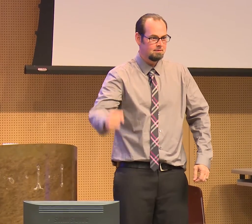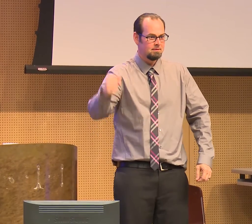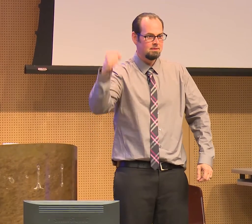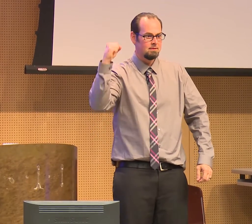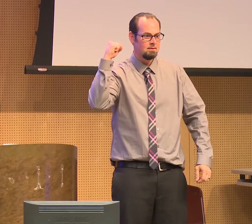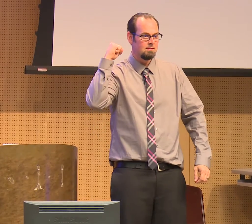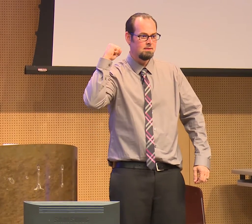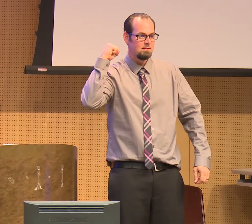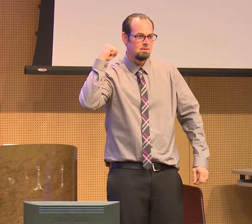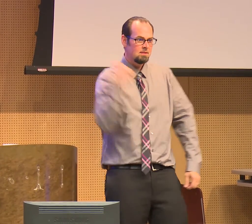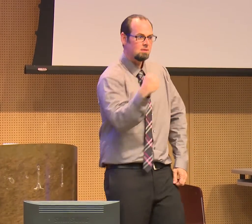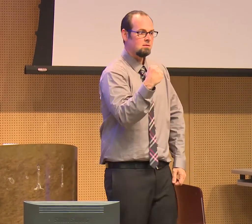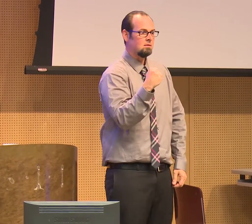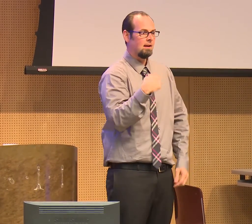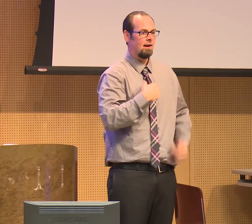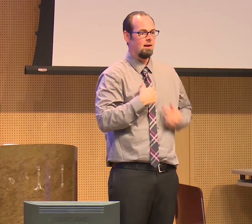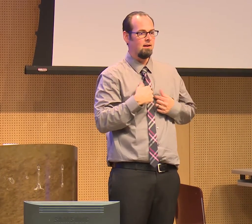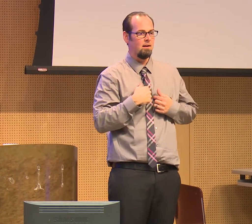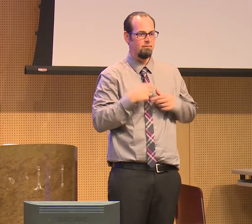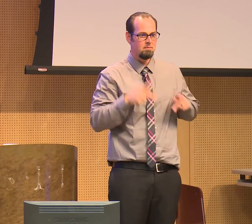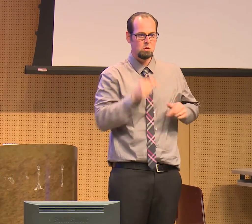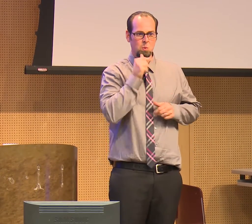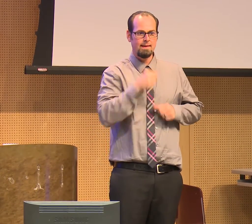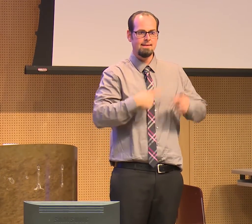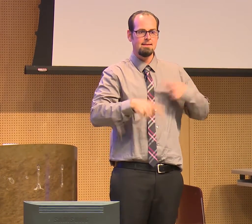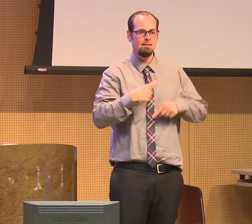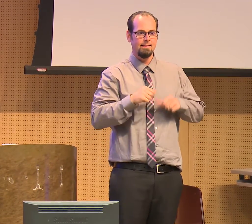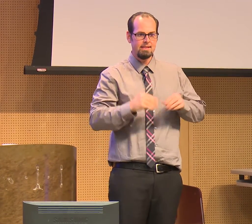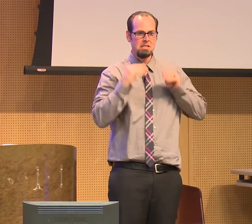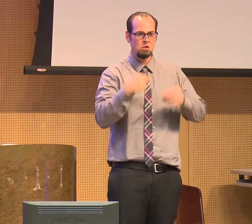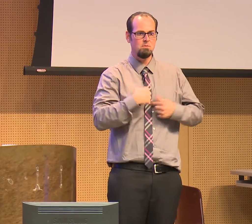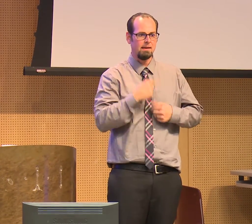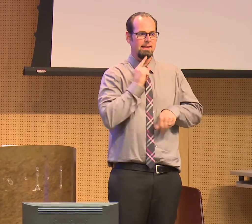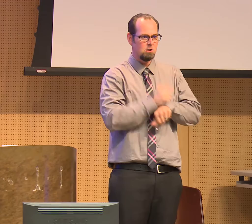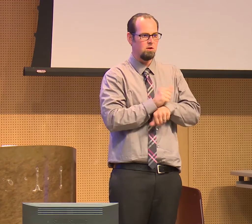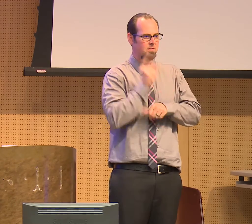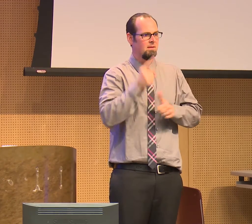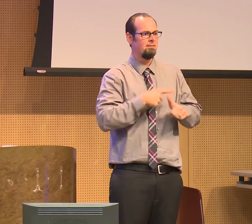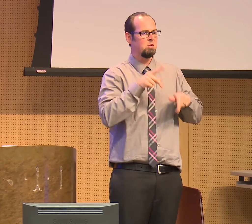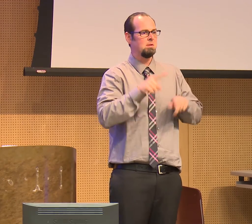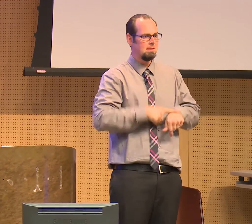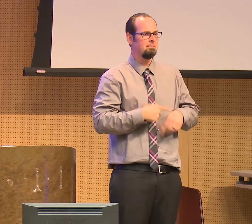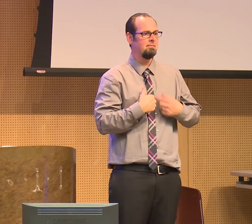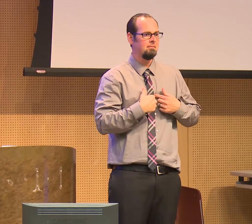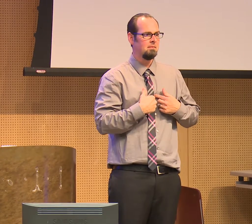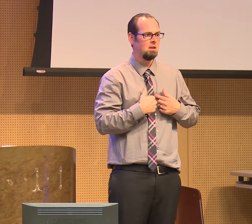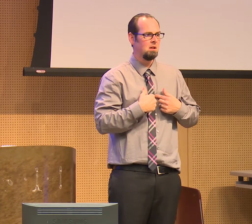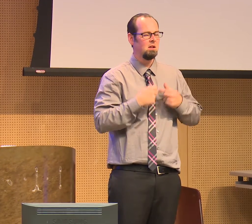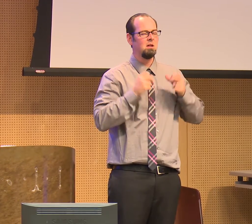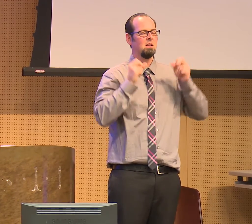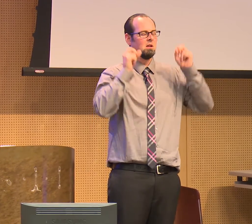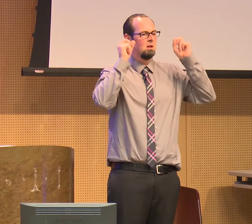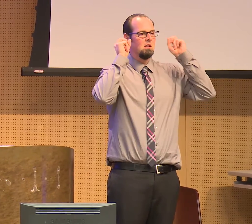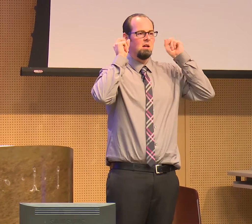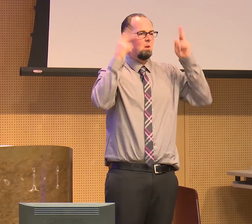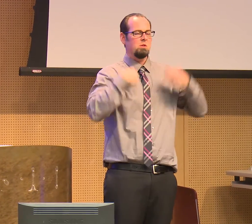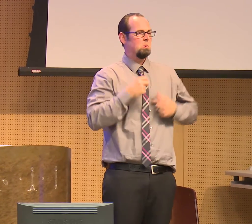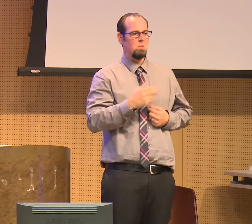And I thought to myself, awesome. Here's a person who can sign, someone with whom I can communicate. I